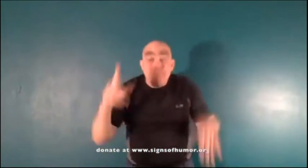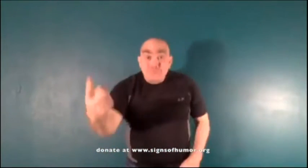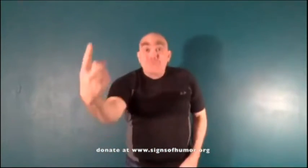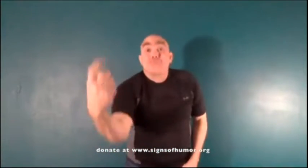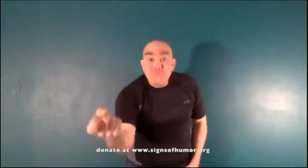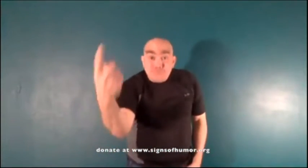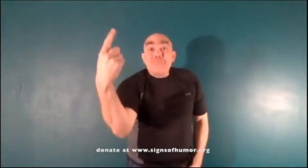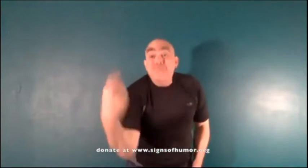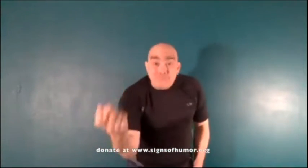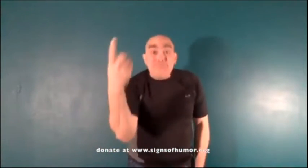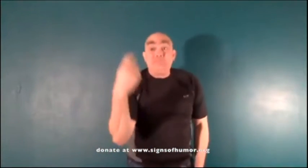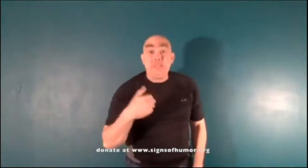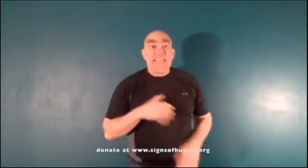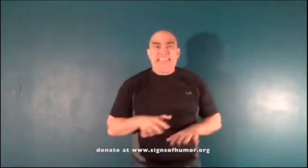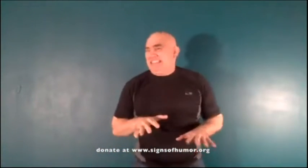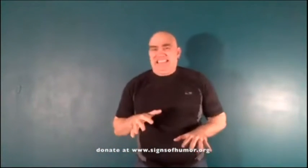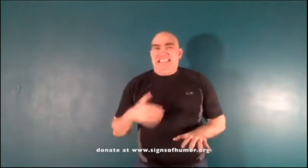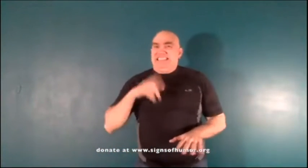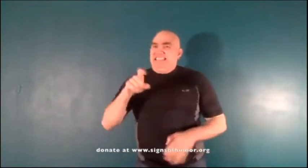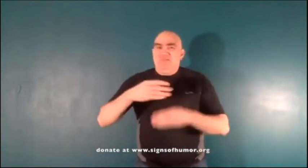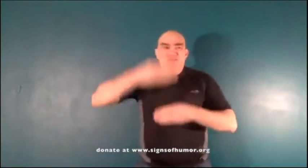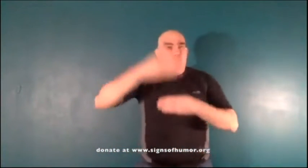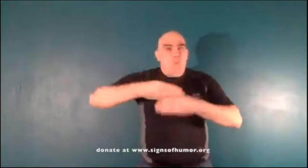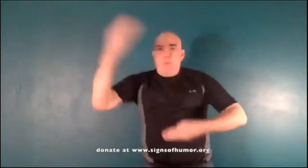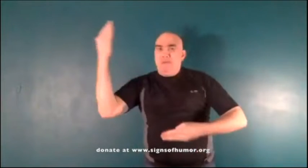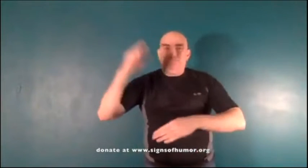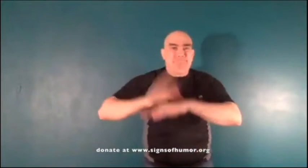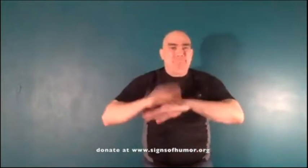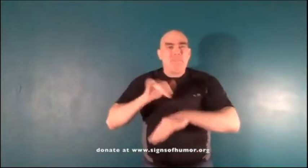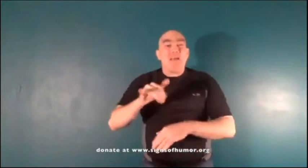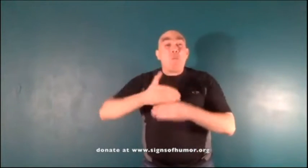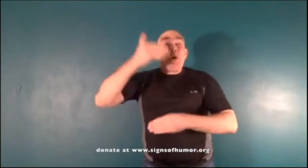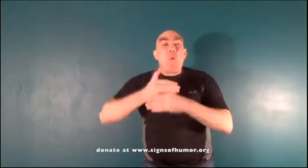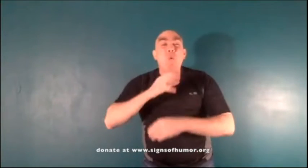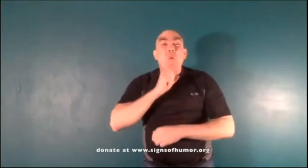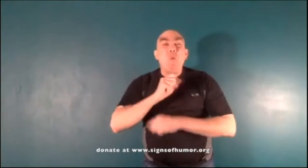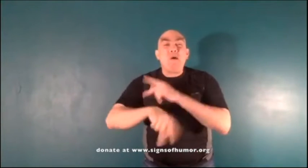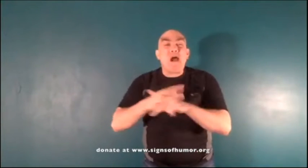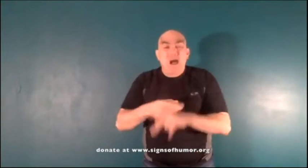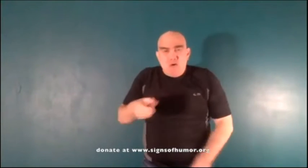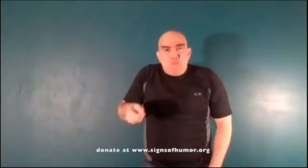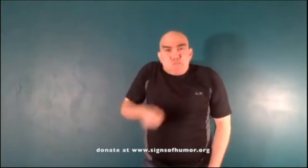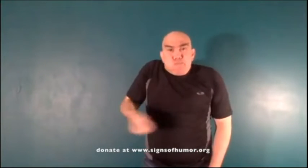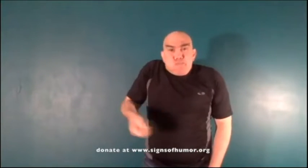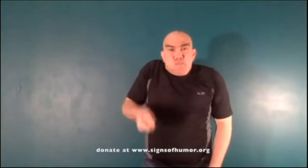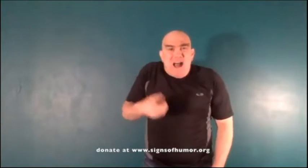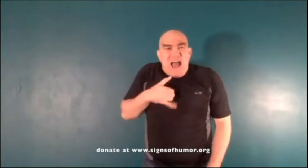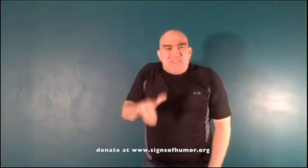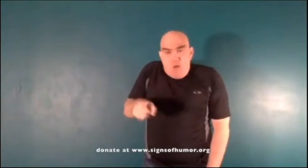you know, and those dogs are often dopey and they're not very bright. And I'm thinking, the dog's getting too close to my yard. I need to warn it. And